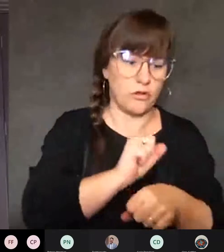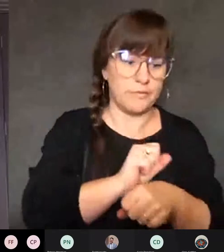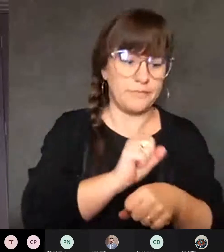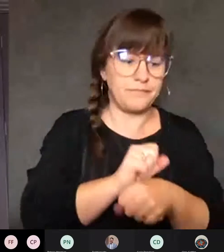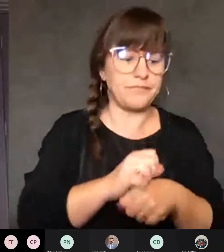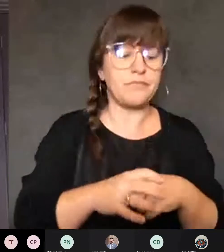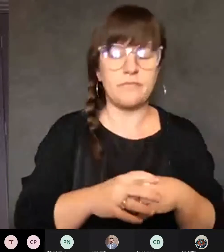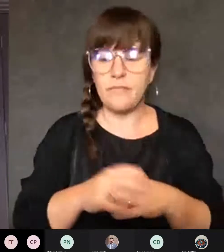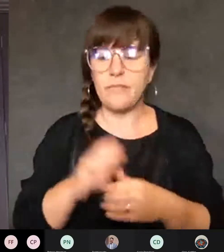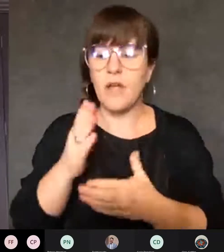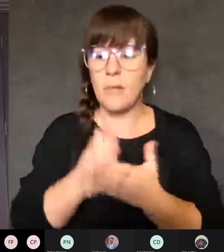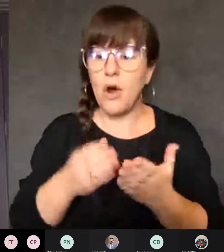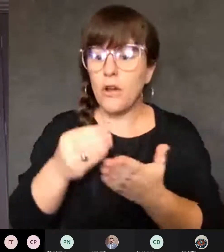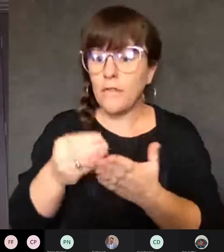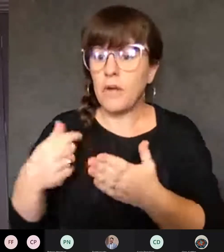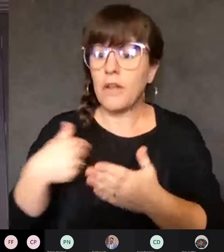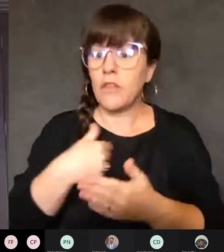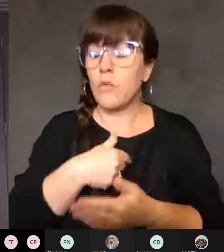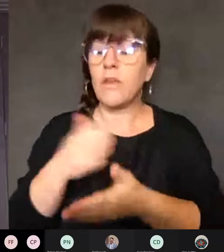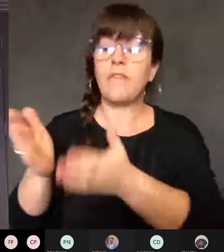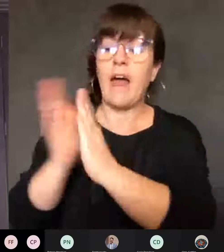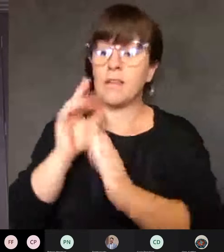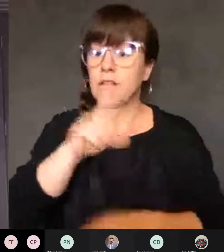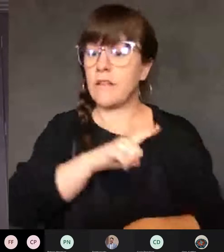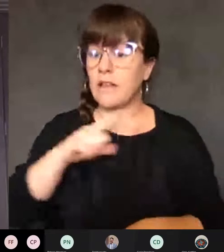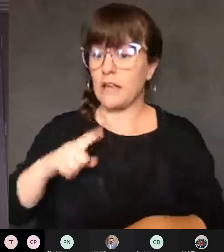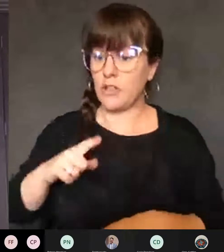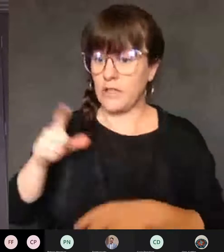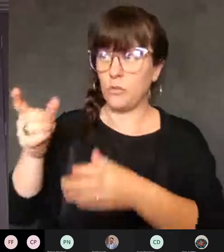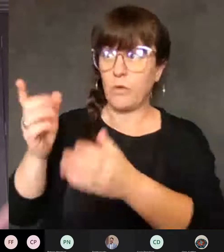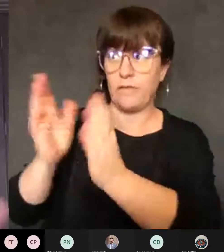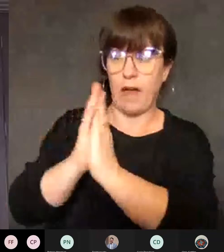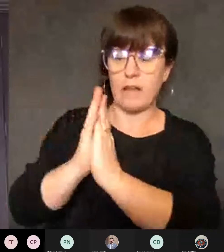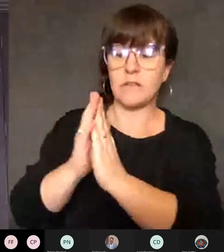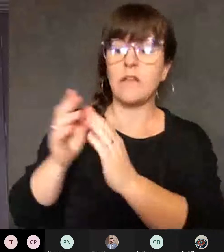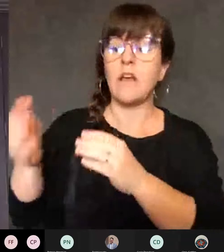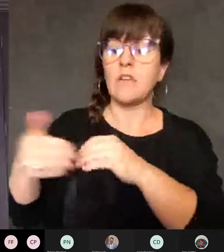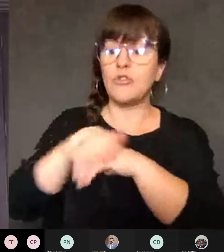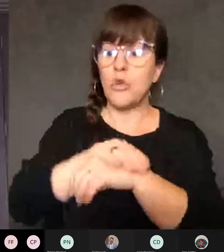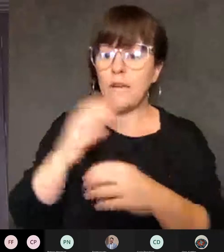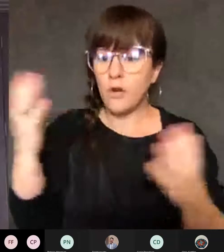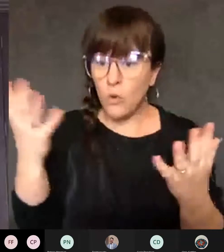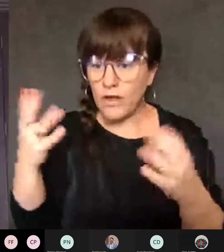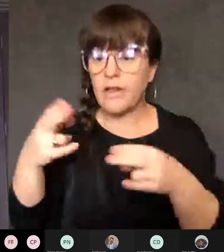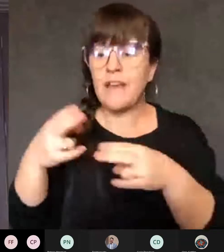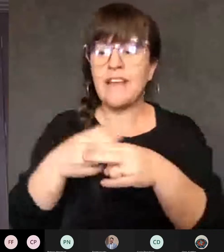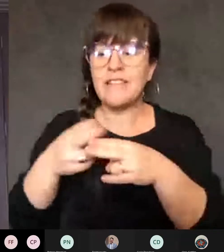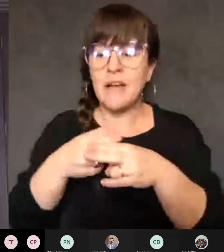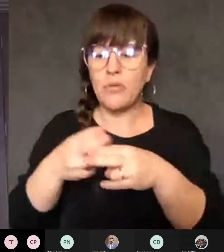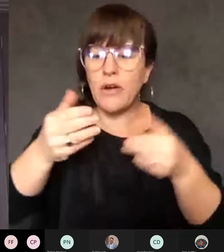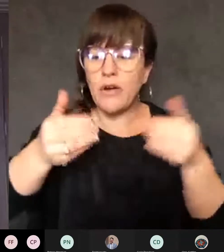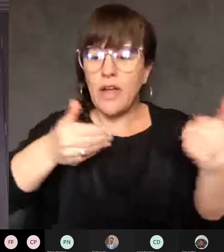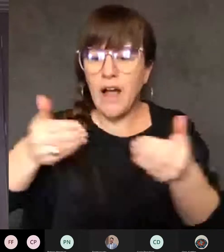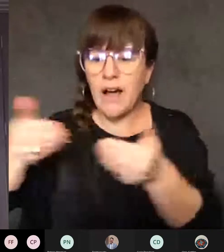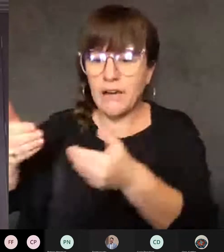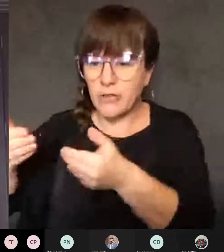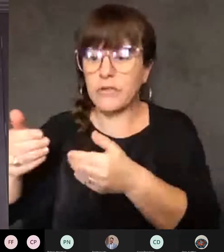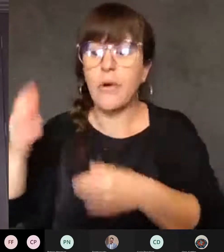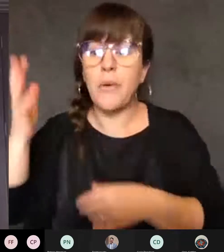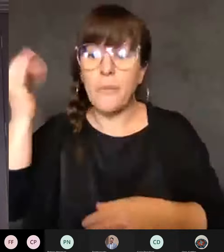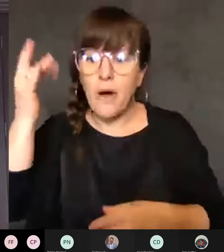asked the legislature for is to cover temporary hires, so that it's at a certain point we'll have to be running 2